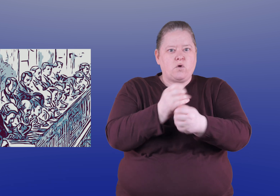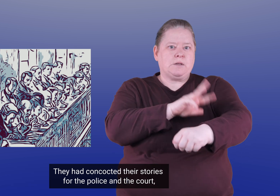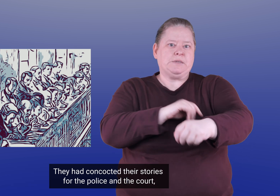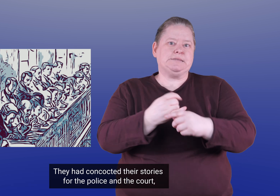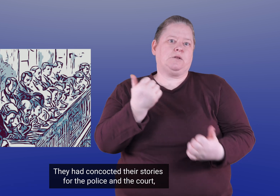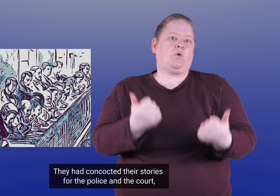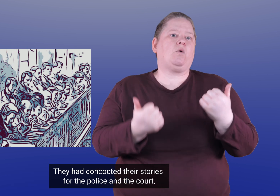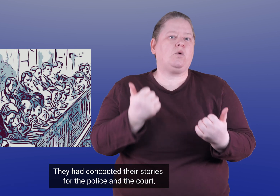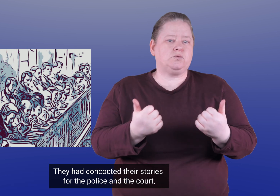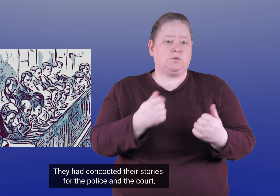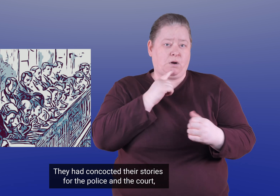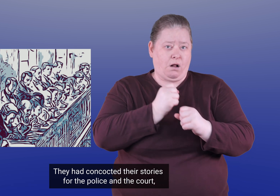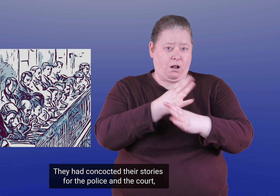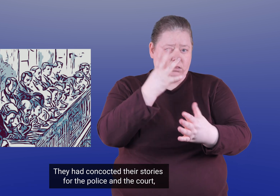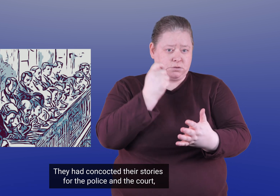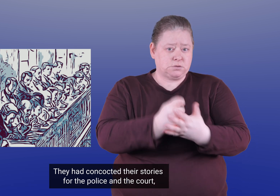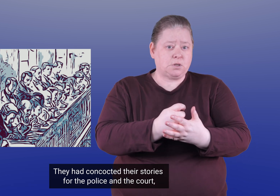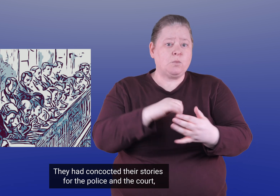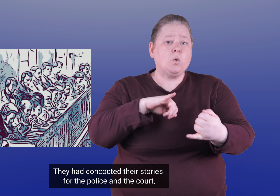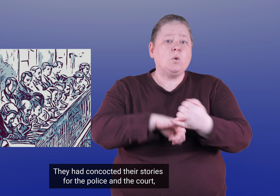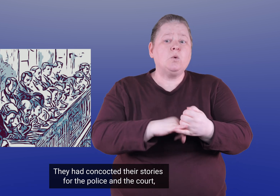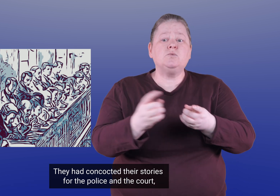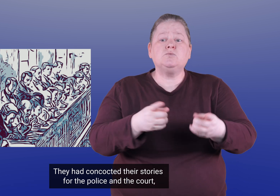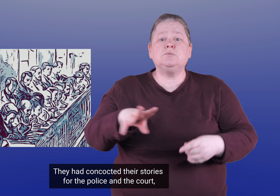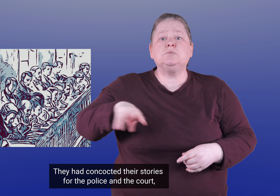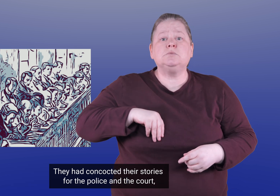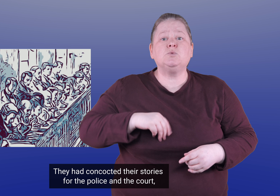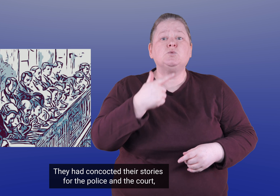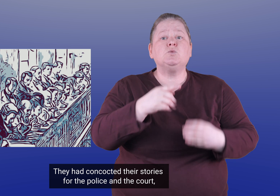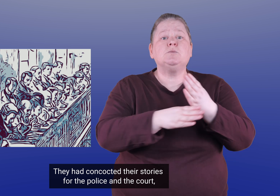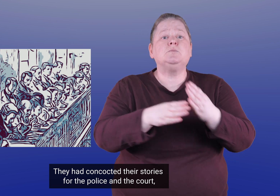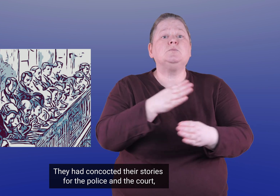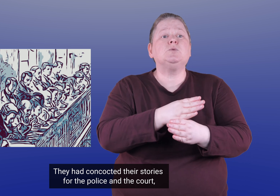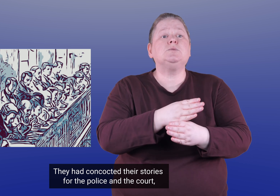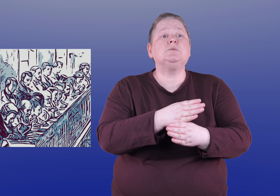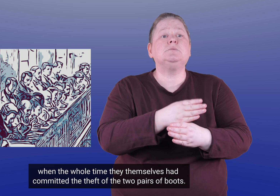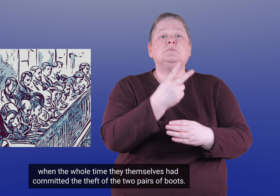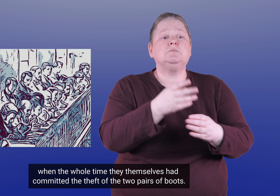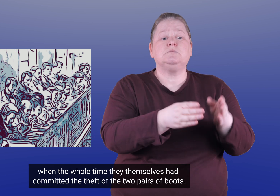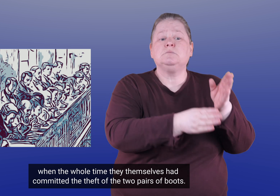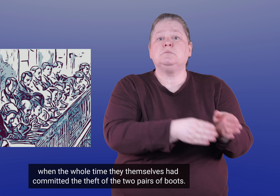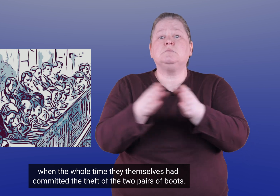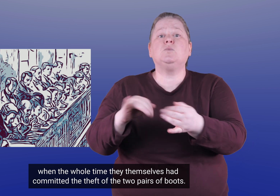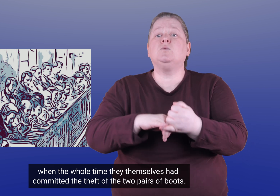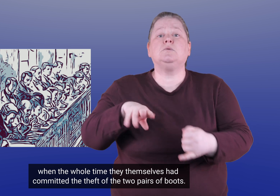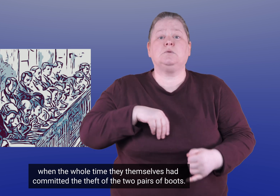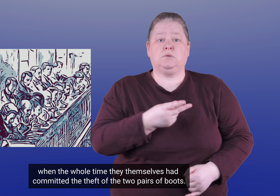They had concocted their stories for the police and the court, when the whole time they themselves had committed the theft of the